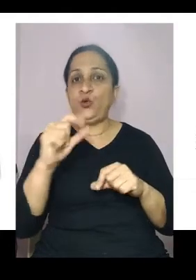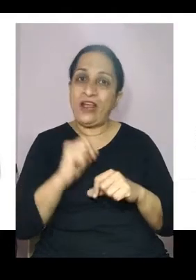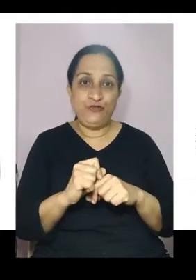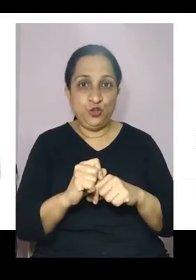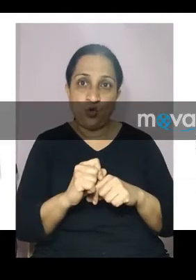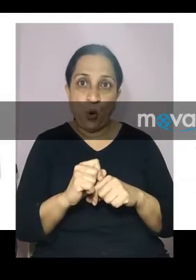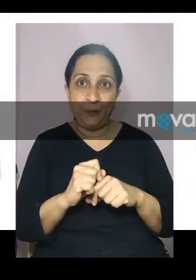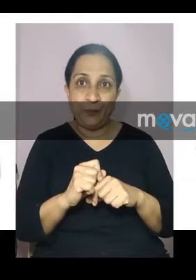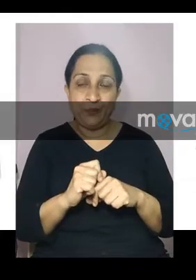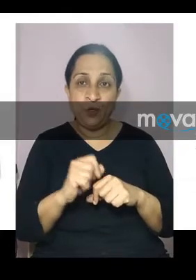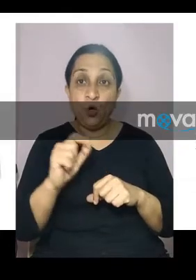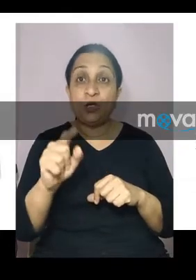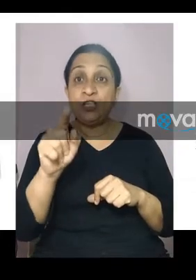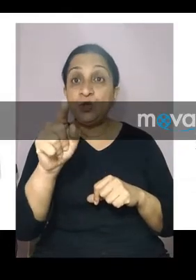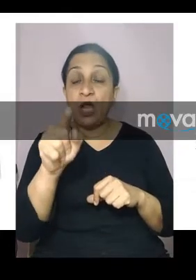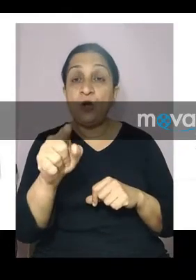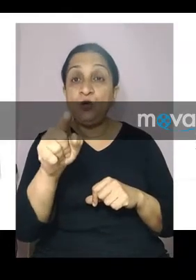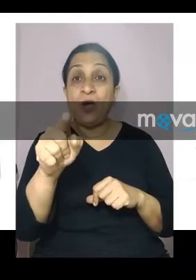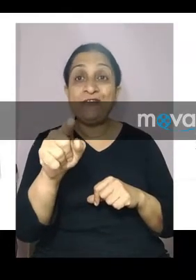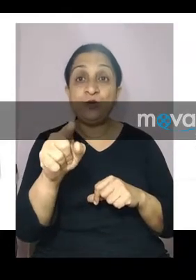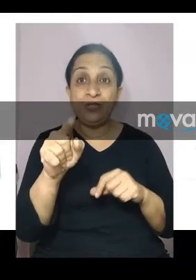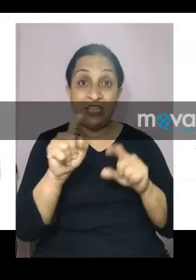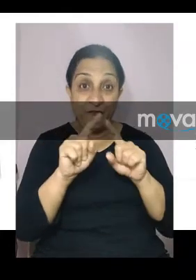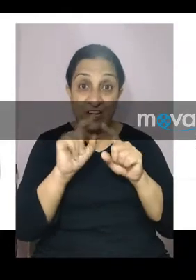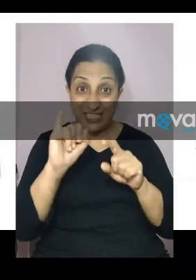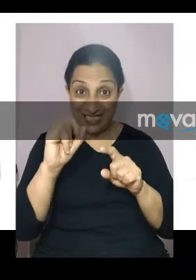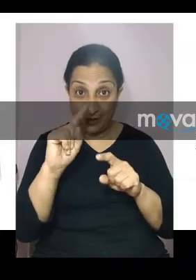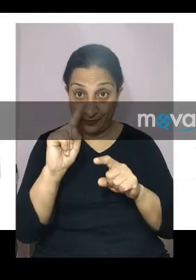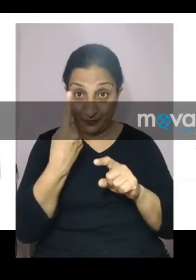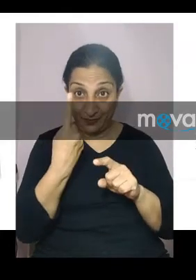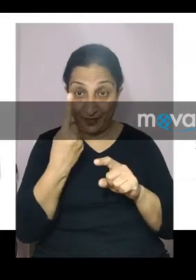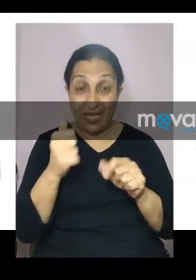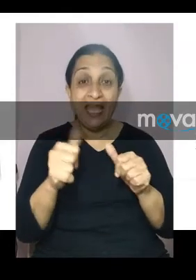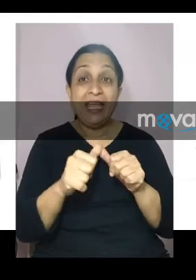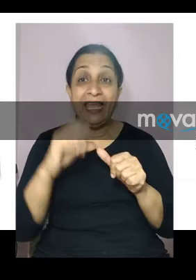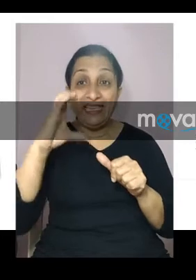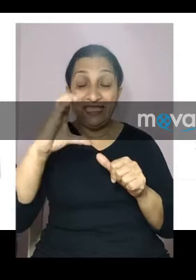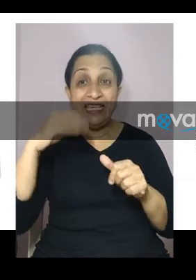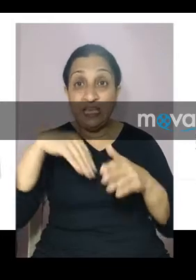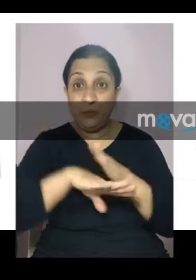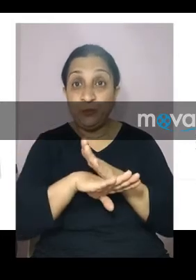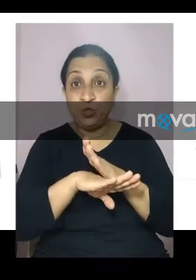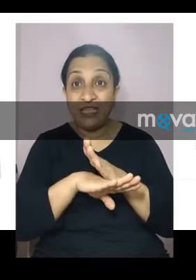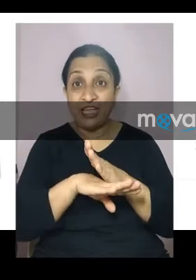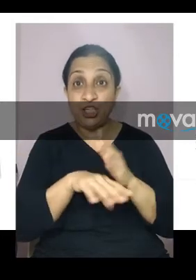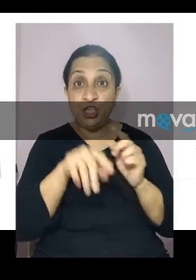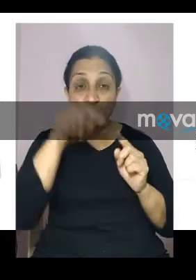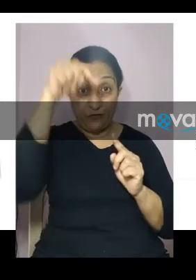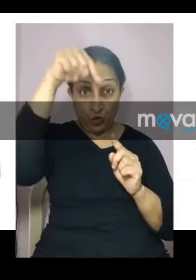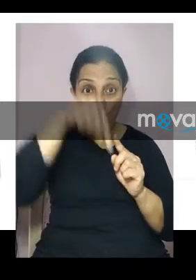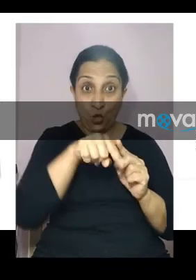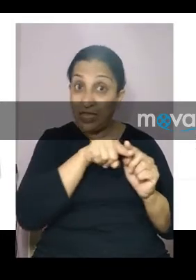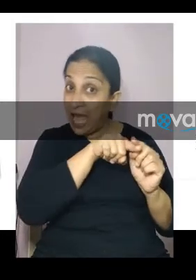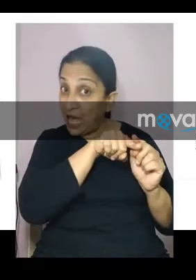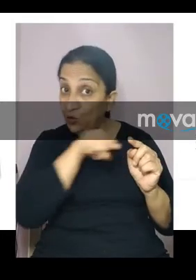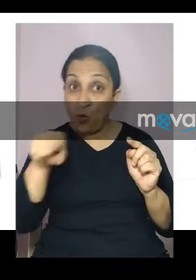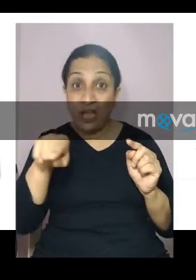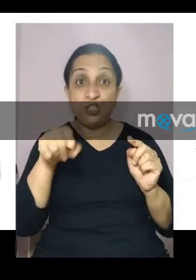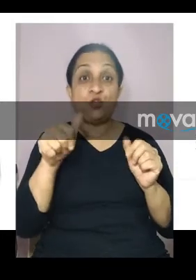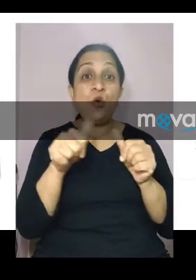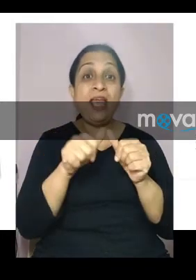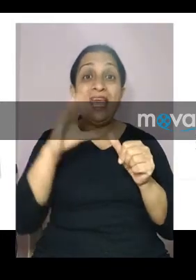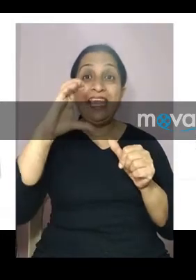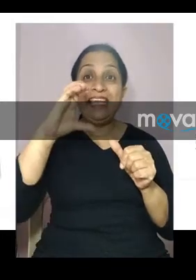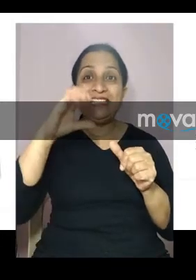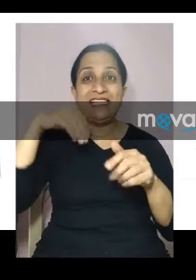small you have to draw. Okay, so now you have to, in the first AC input section, you have to draw the arrow